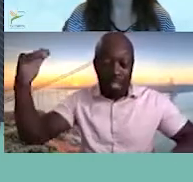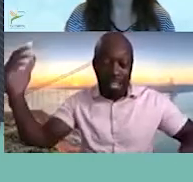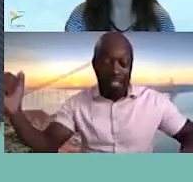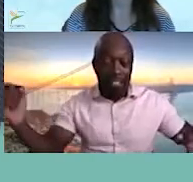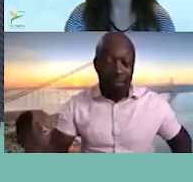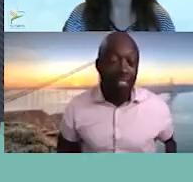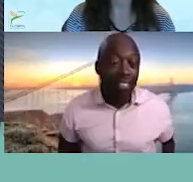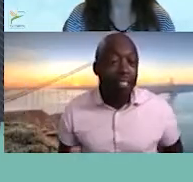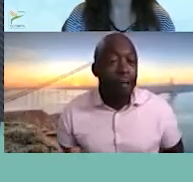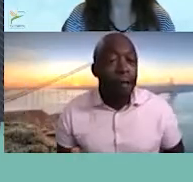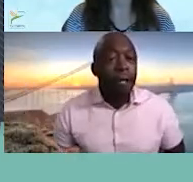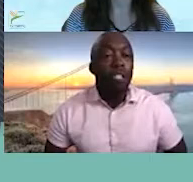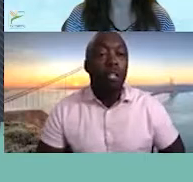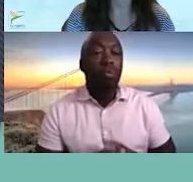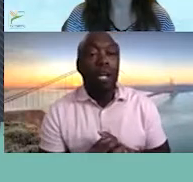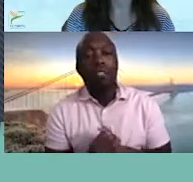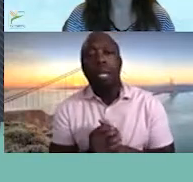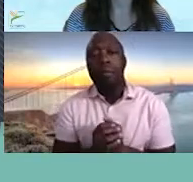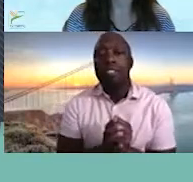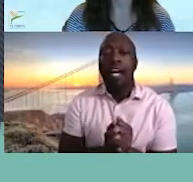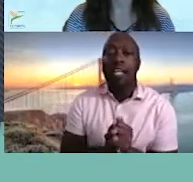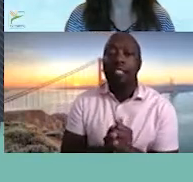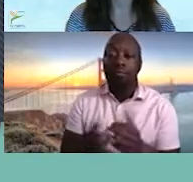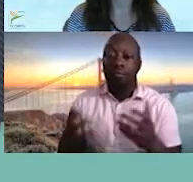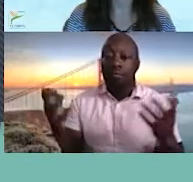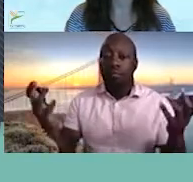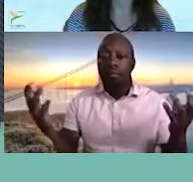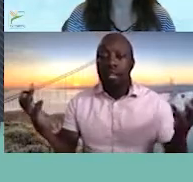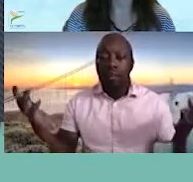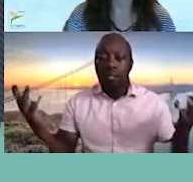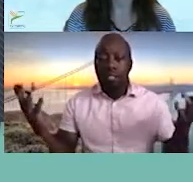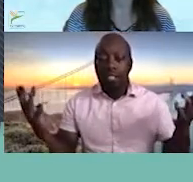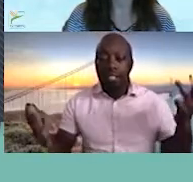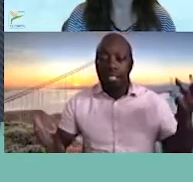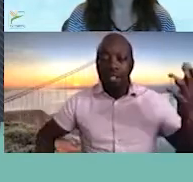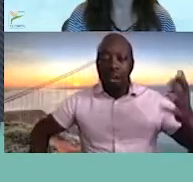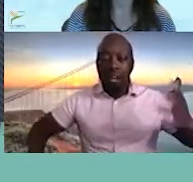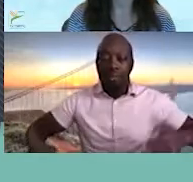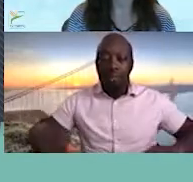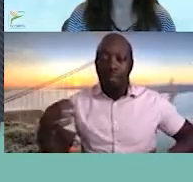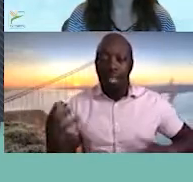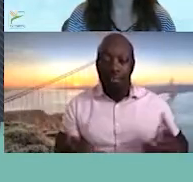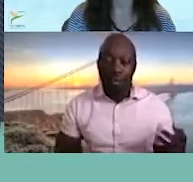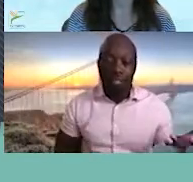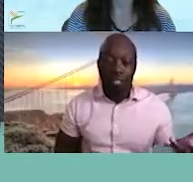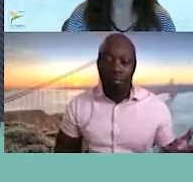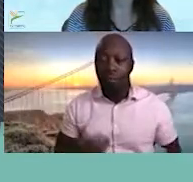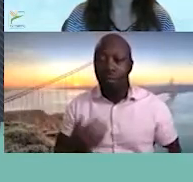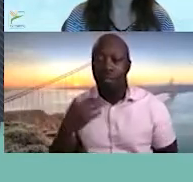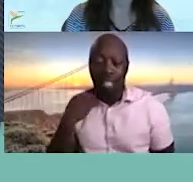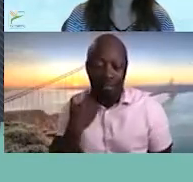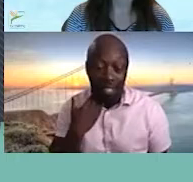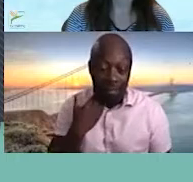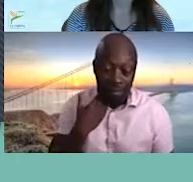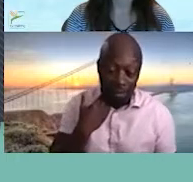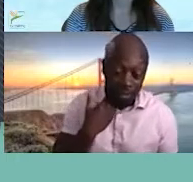their hands and what they're saying. So why do babies sign? Fine motors. They know how to move their fine motors before